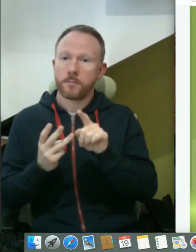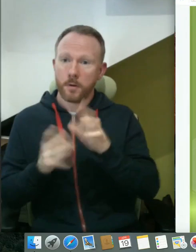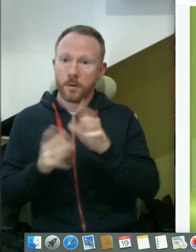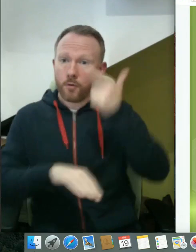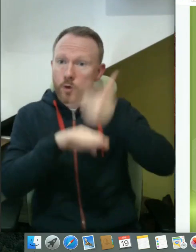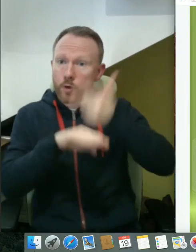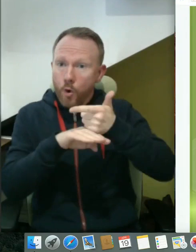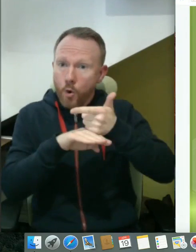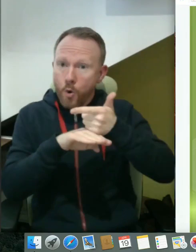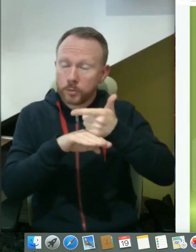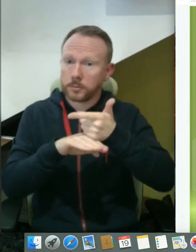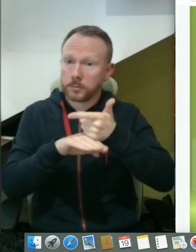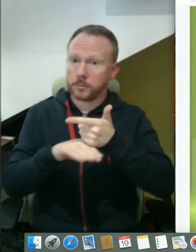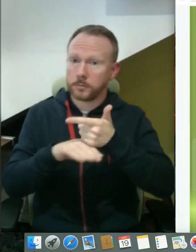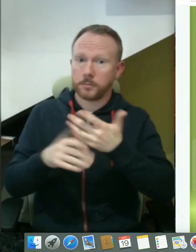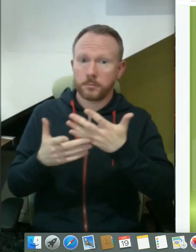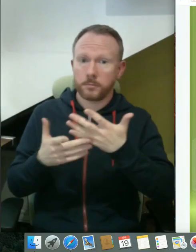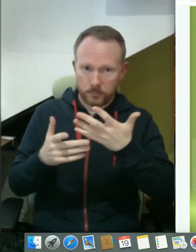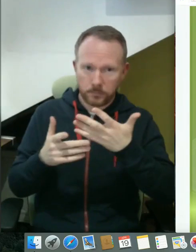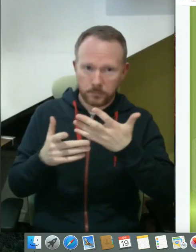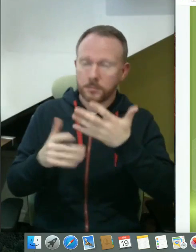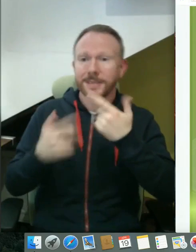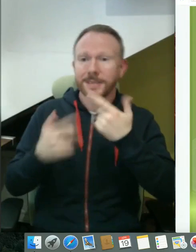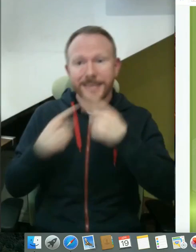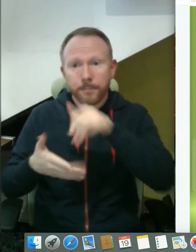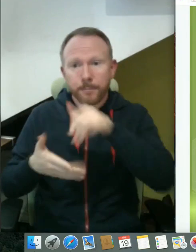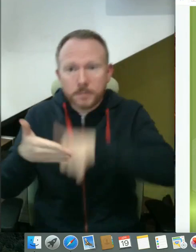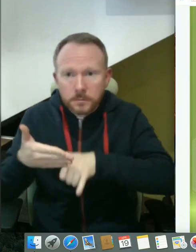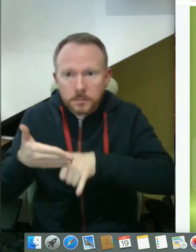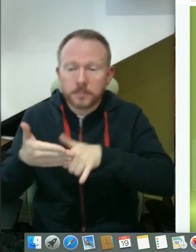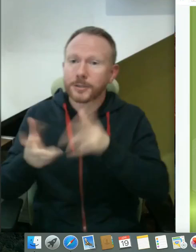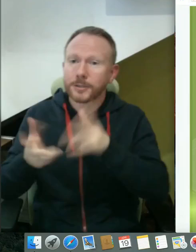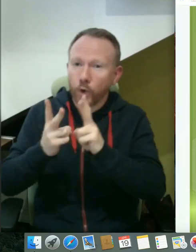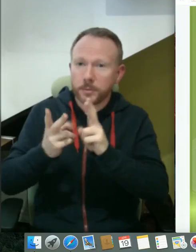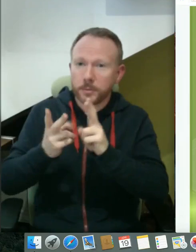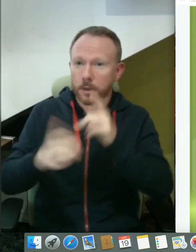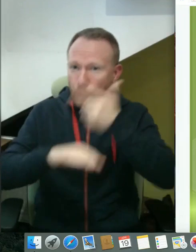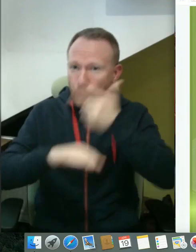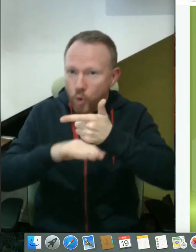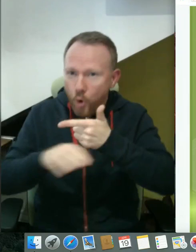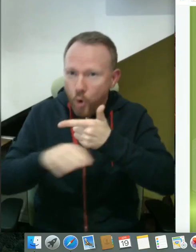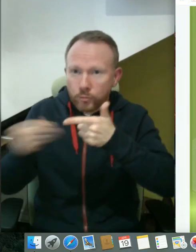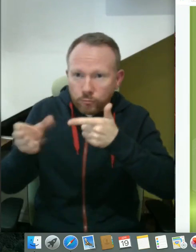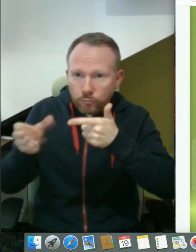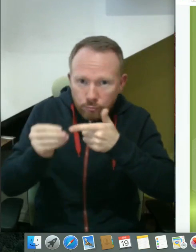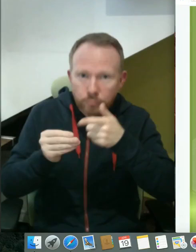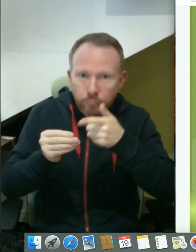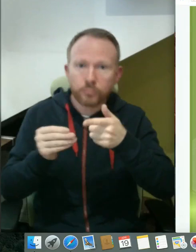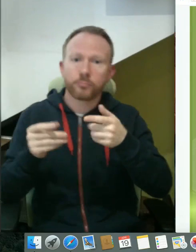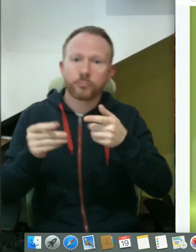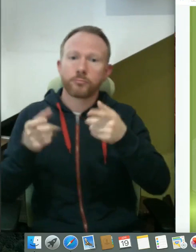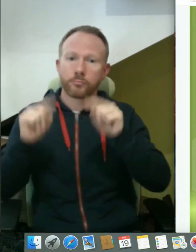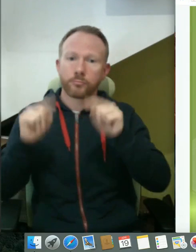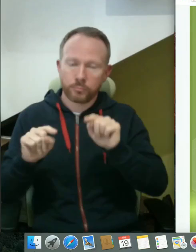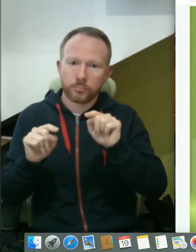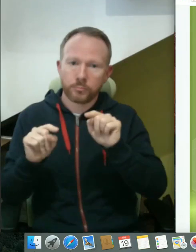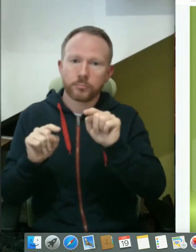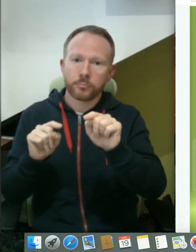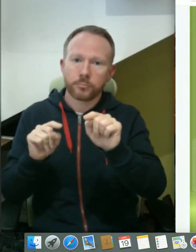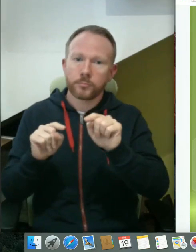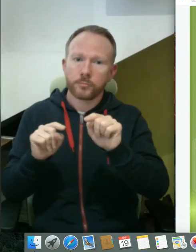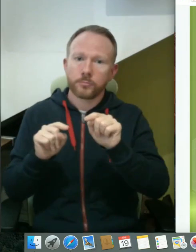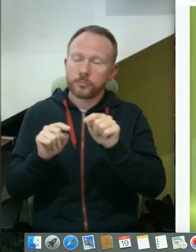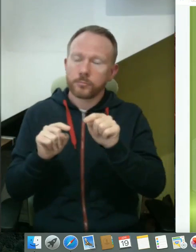training and experience of interpreters, the recruitment of interpreting practitioners within the